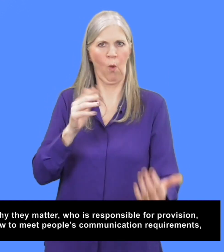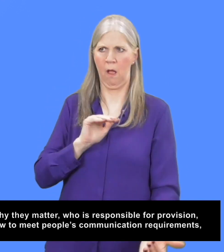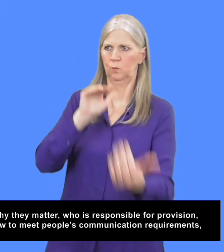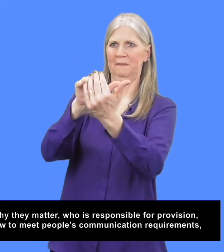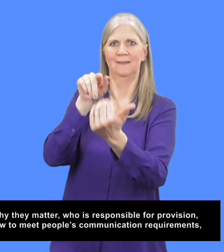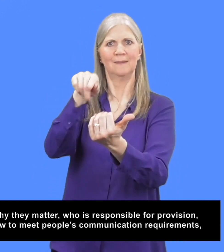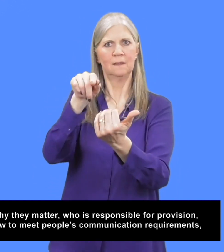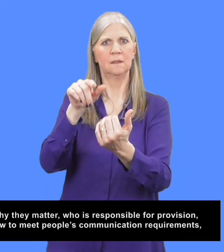requirements,